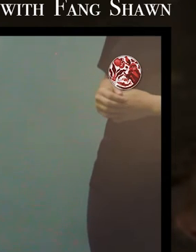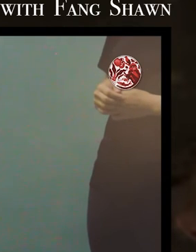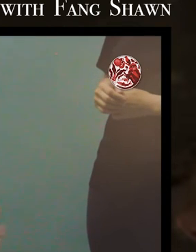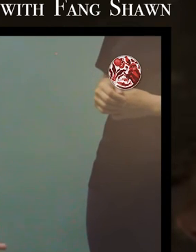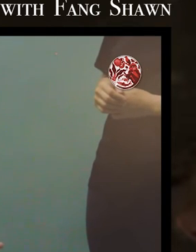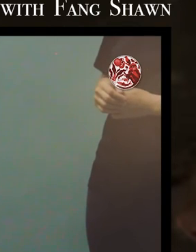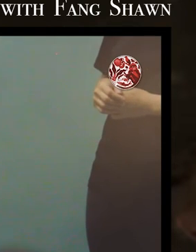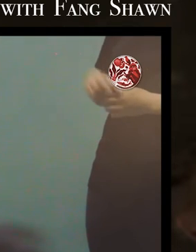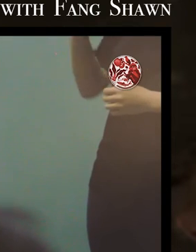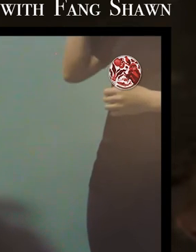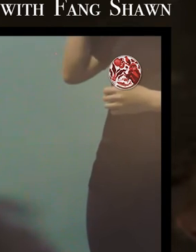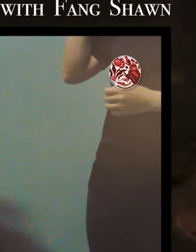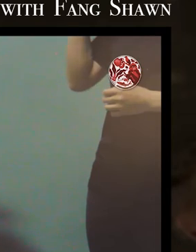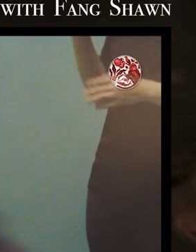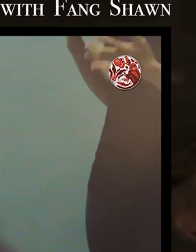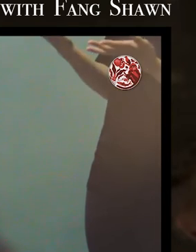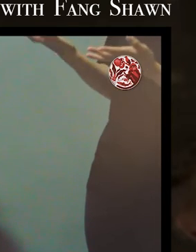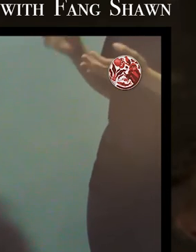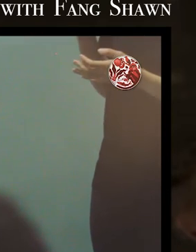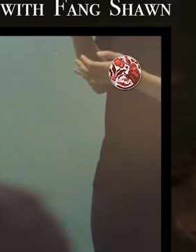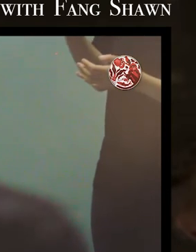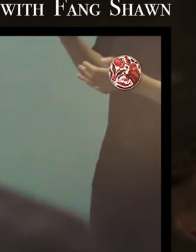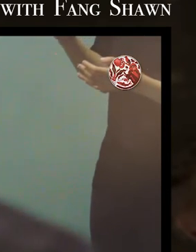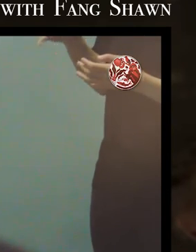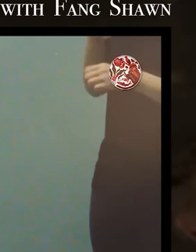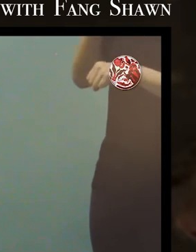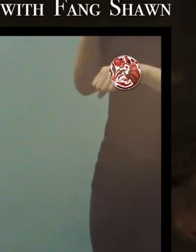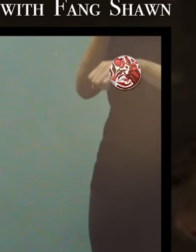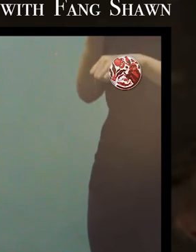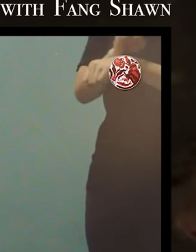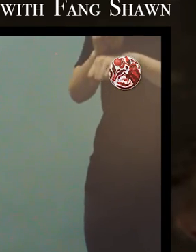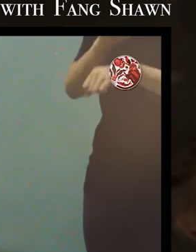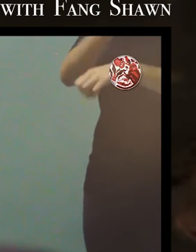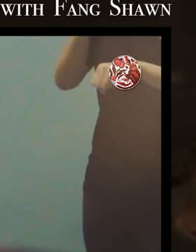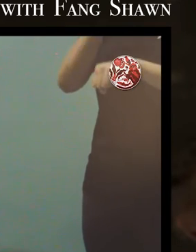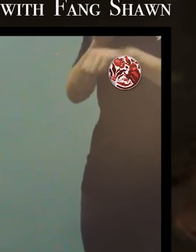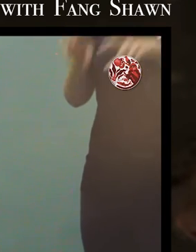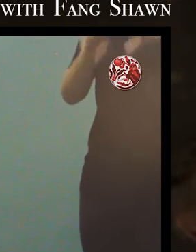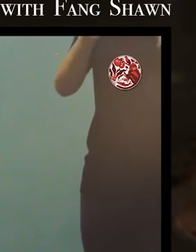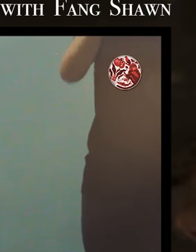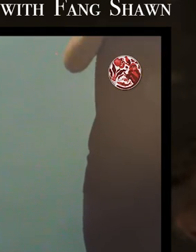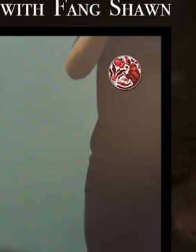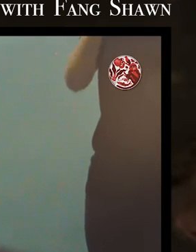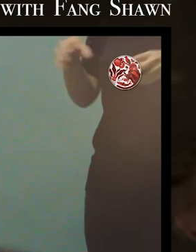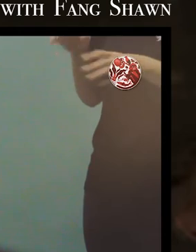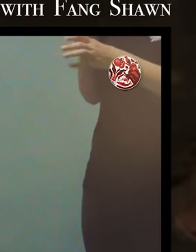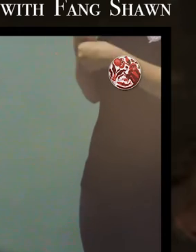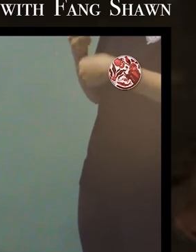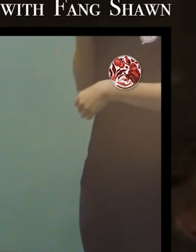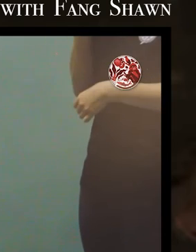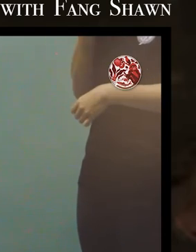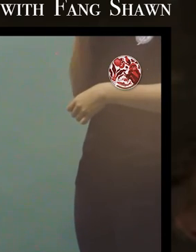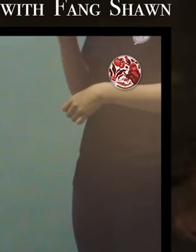now, casual hikers, if they make mistakes, it's understandable, right? They only hike once per month, sure, right? Everyone's still